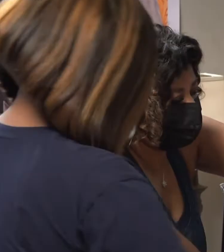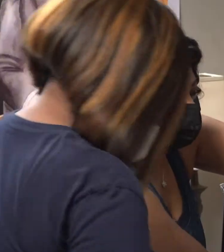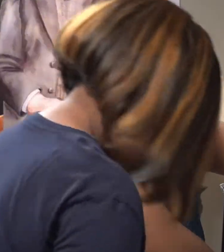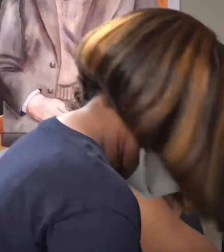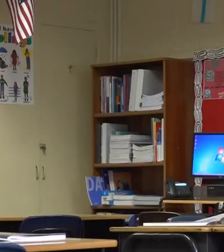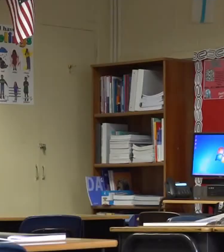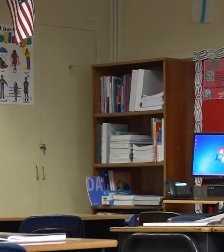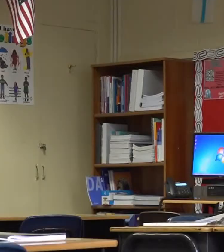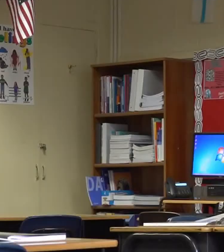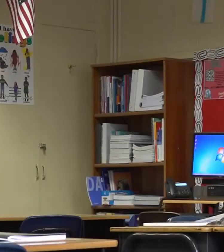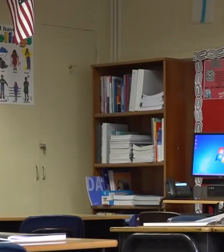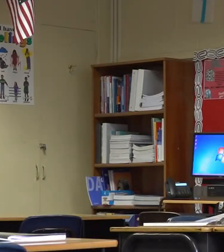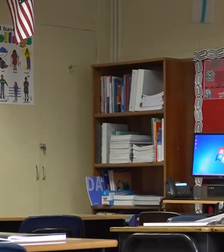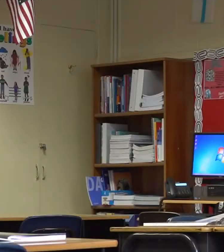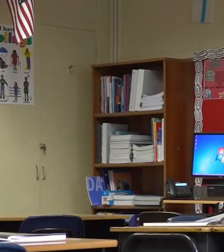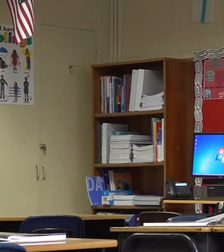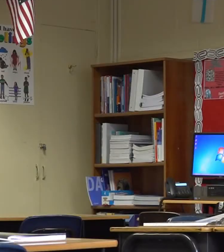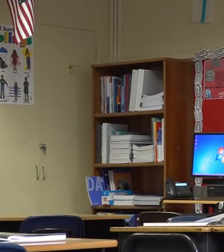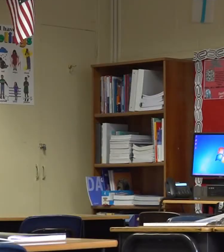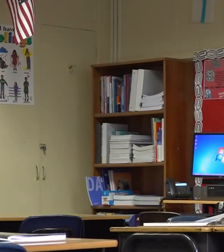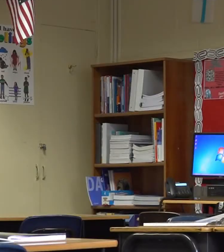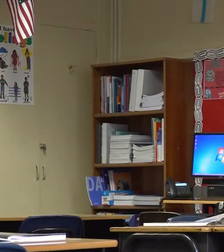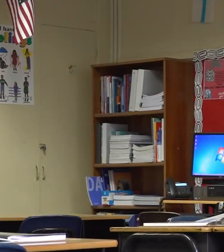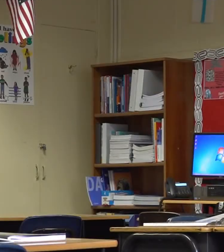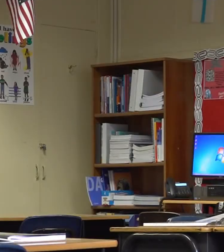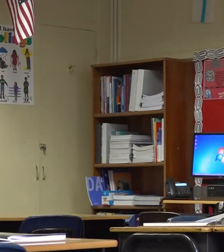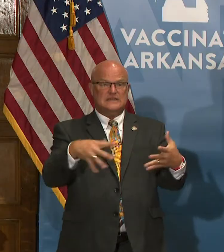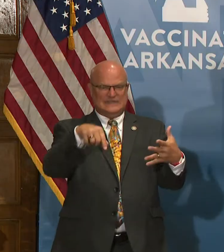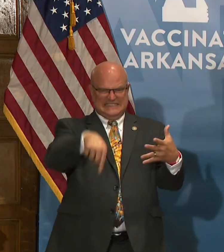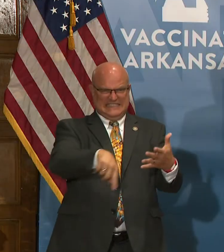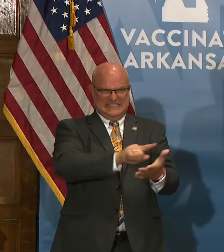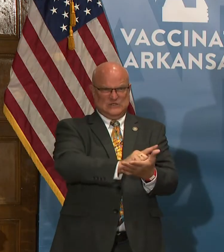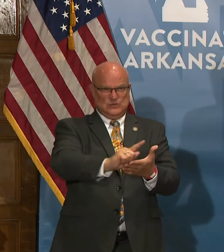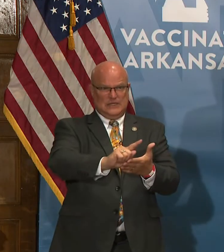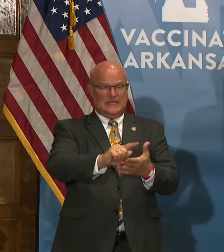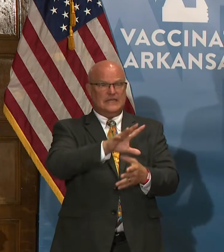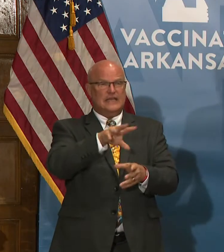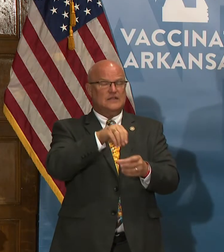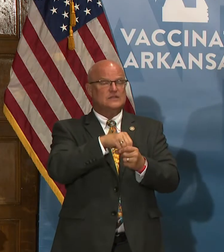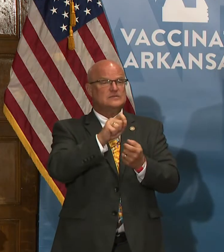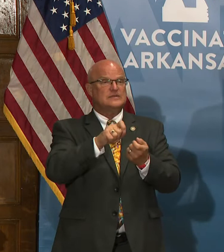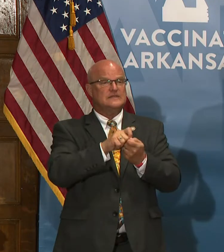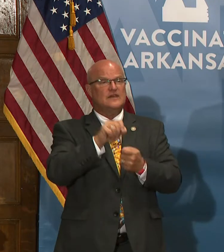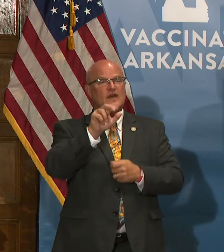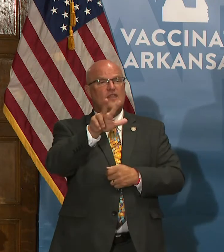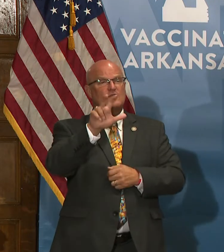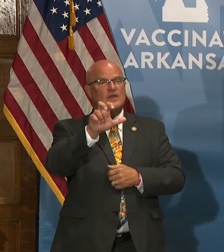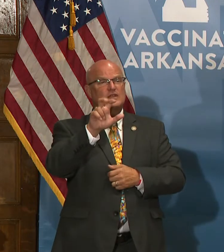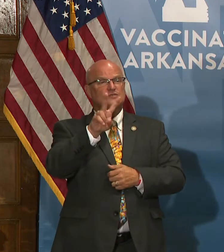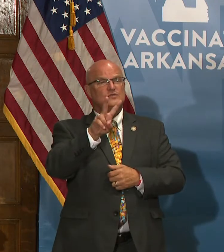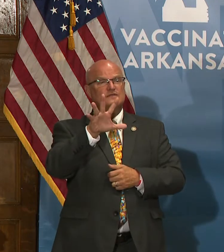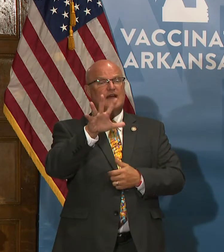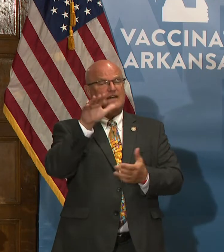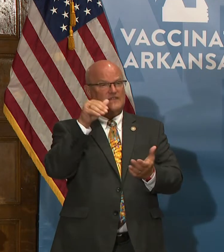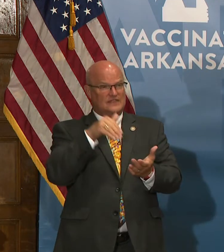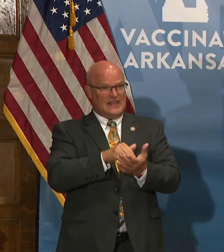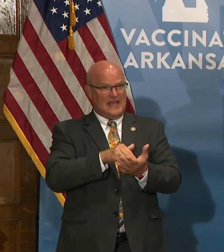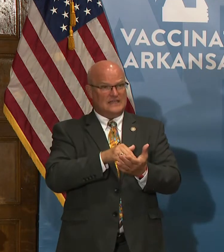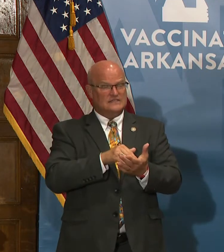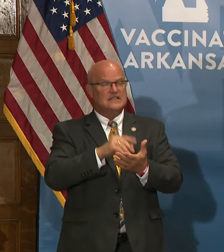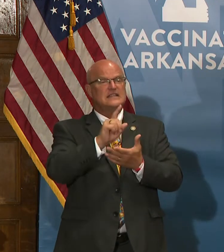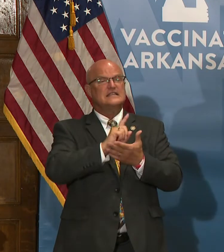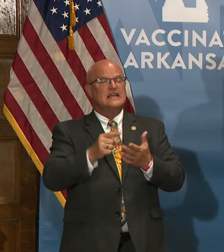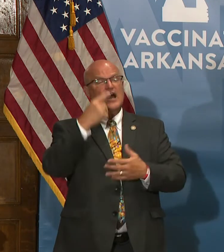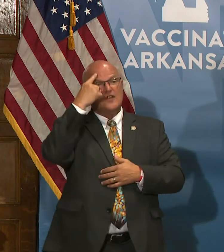be sent across Arkansas. That should be delivered this week, and that includes specifically 325,000 that are